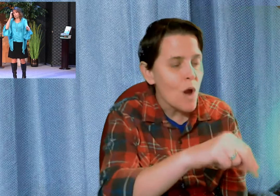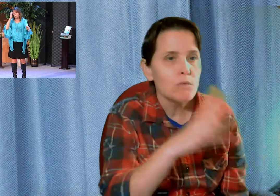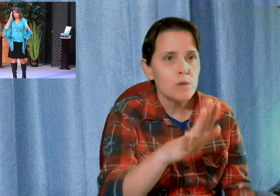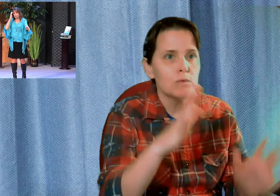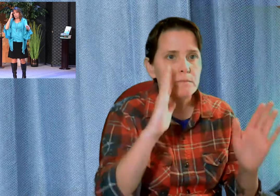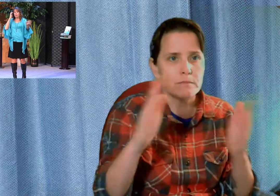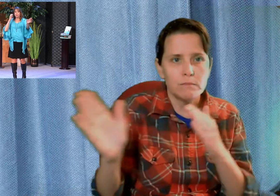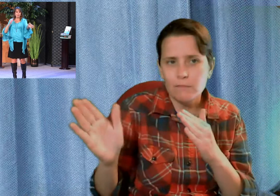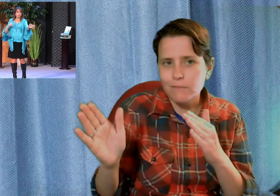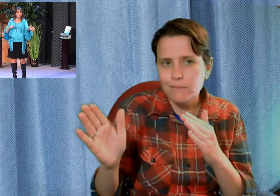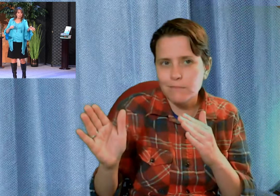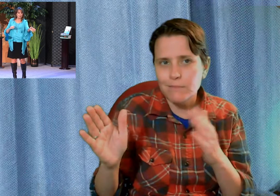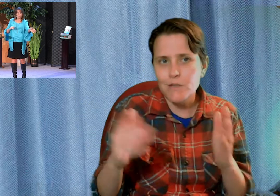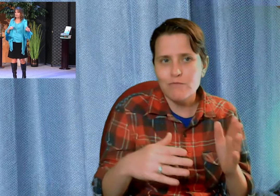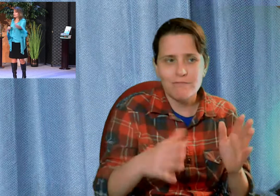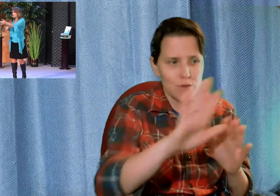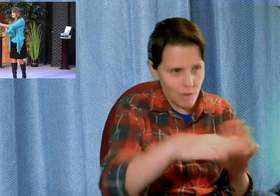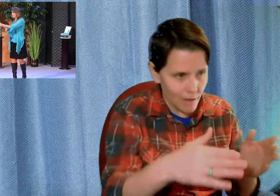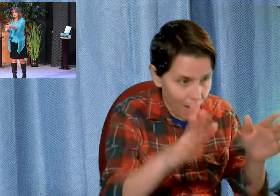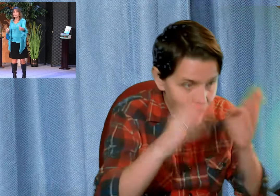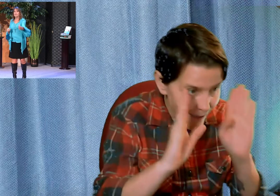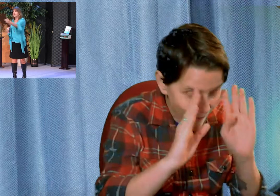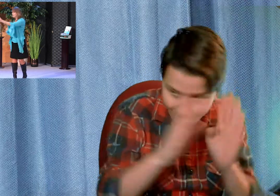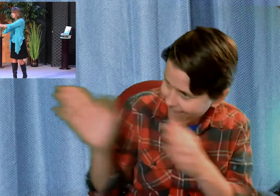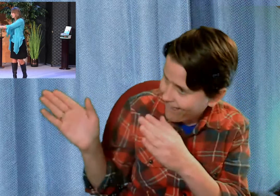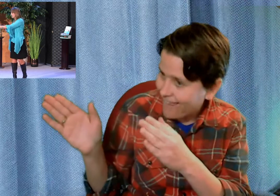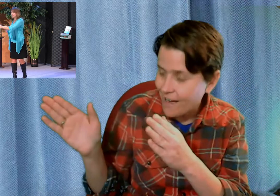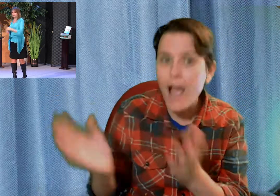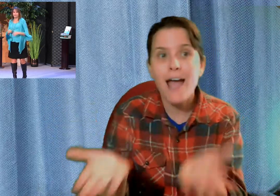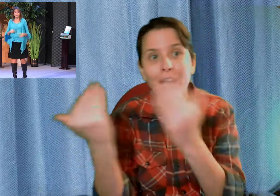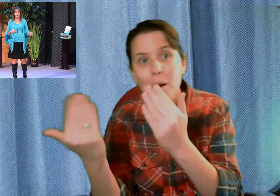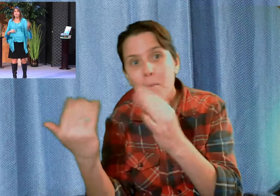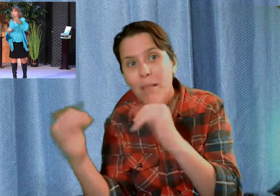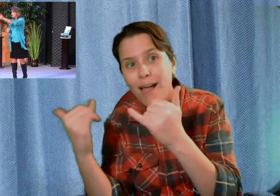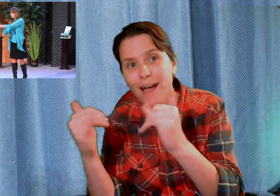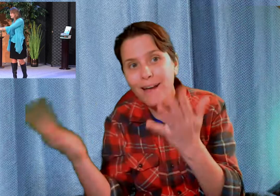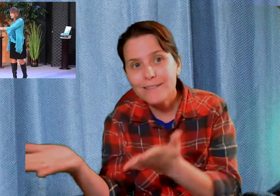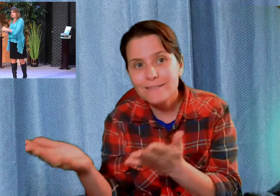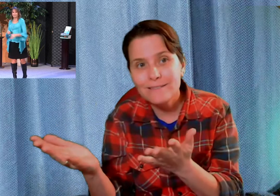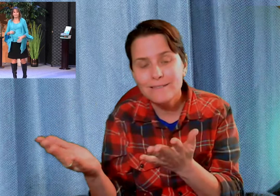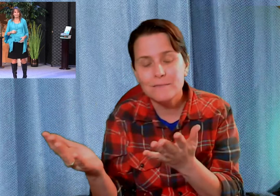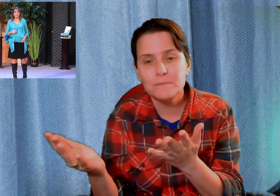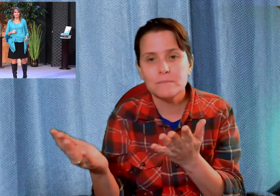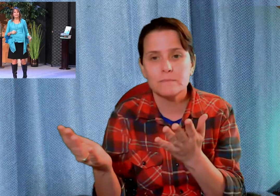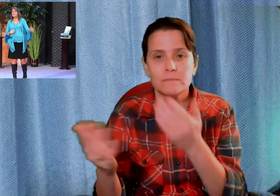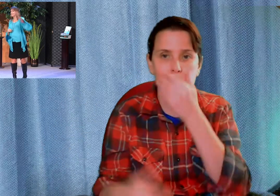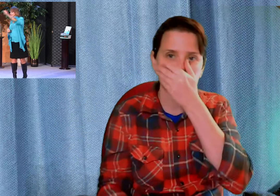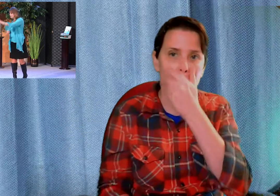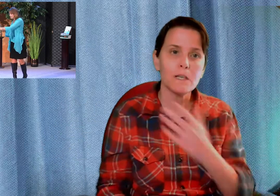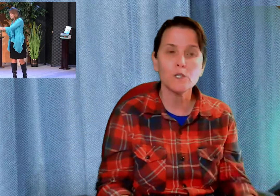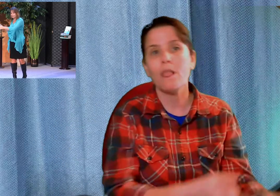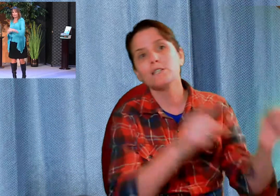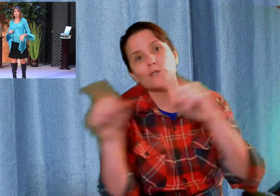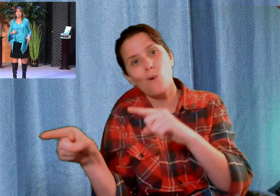Well, maybe you do, but what works better is distraction. Come play over here. Come play over here. Let's